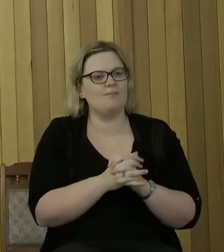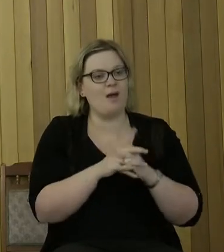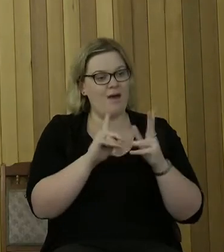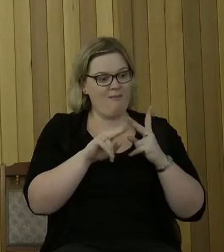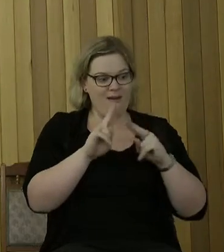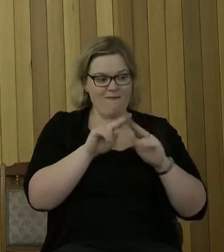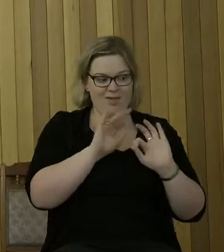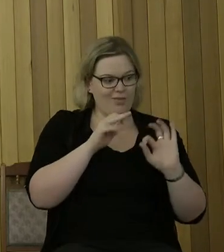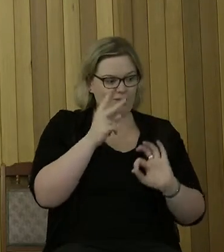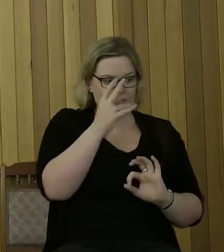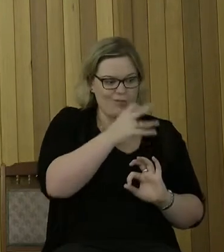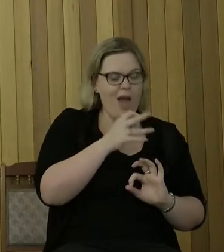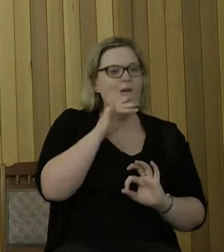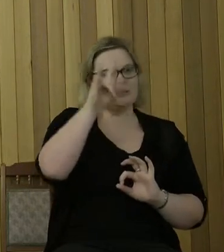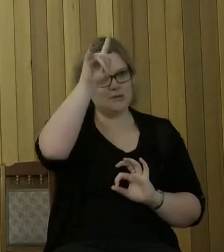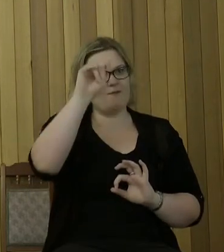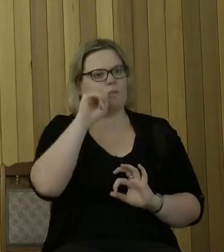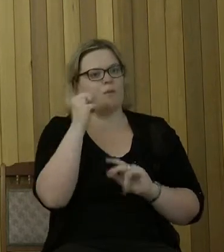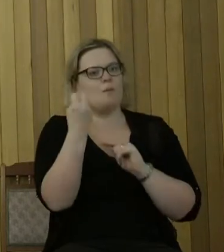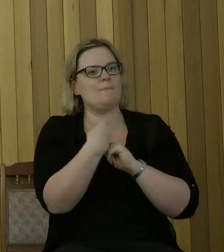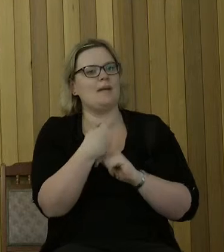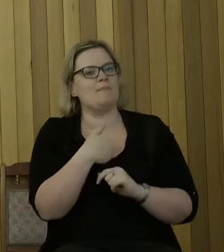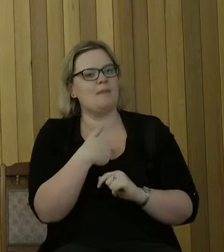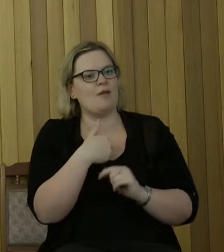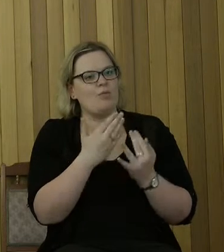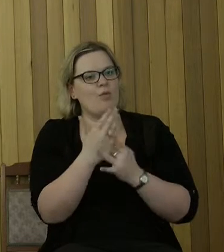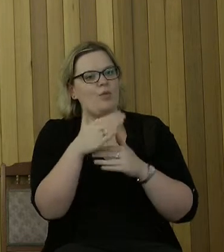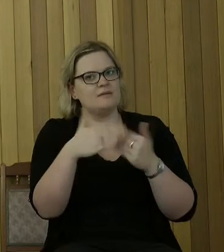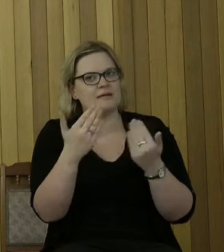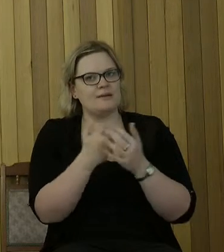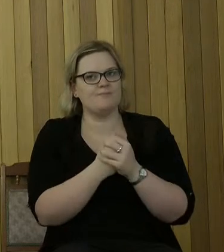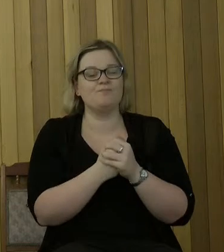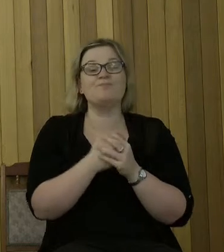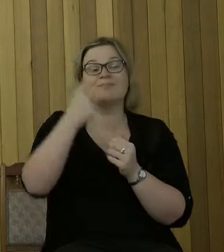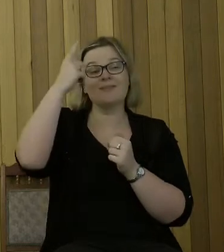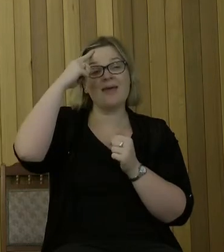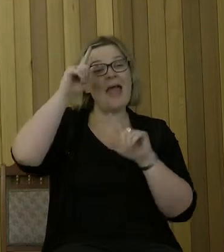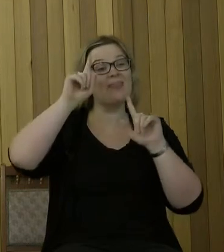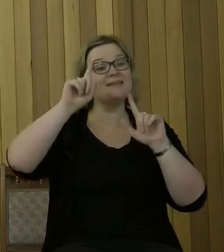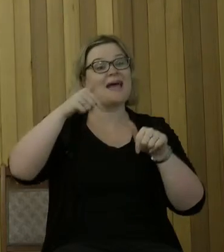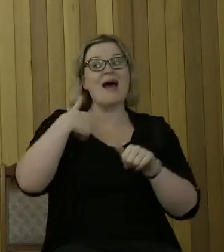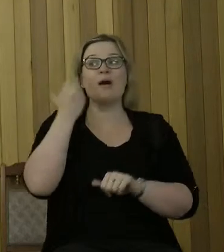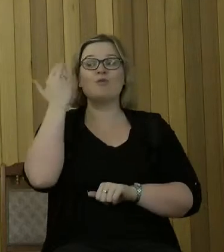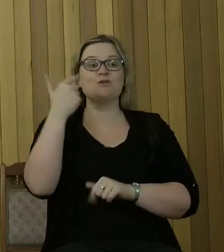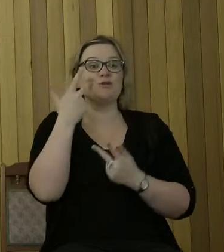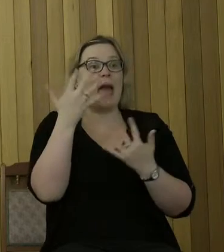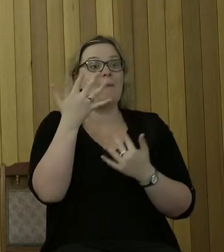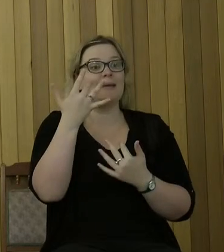Wow. Think back to the start, we talked about all the various sums of our business of life.